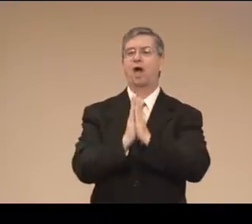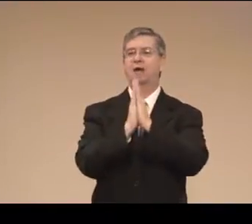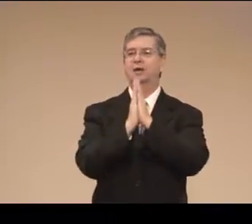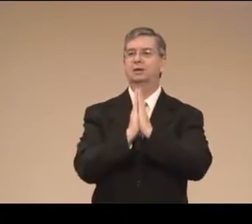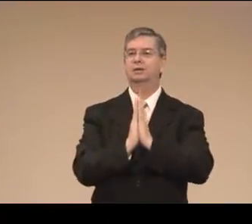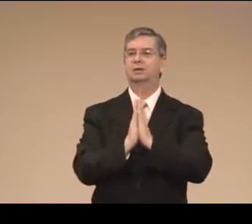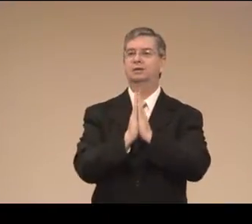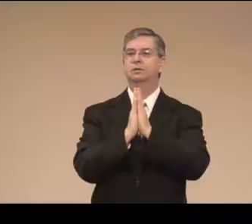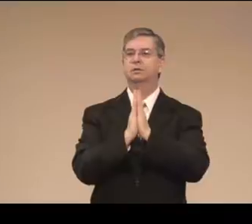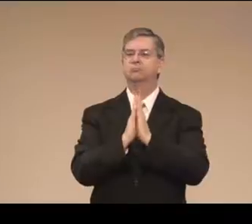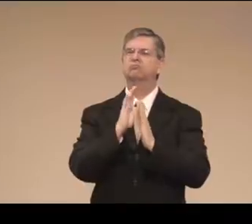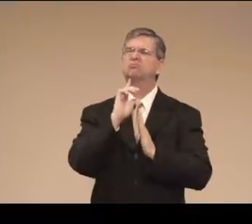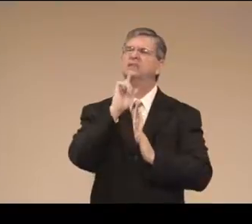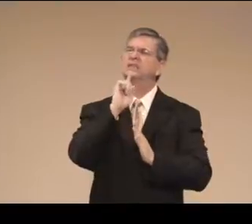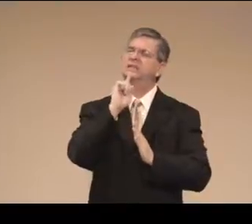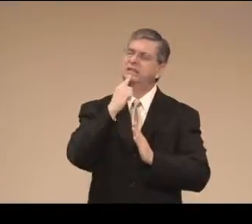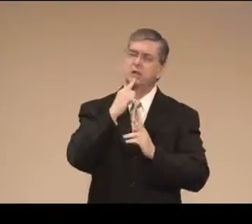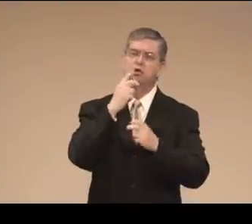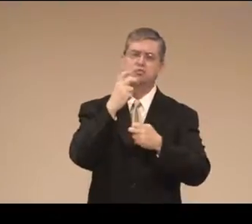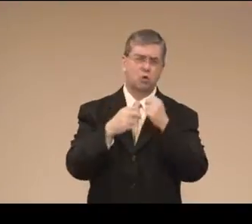Right. But this is through Gideon's prayer